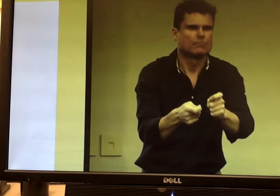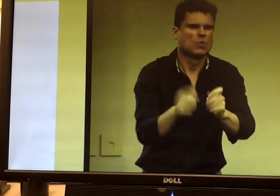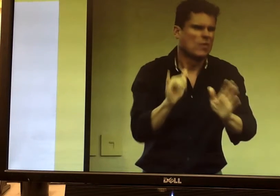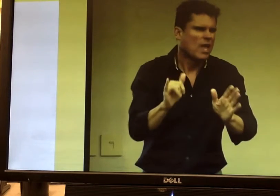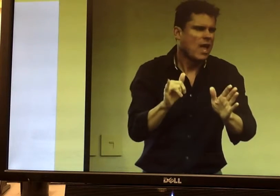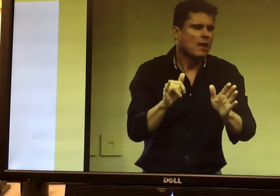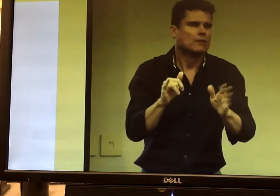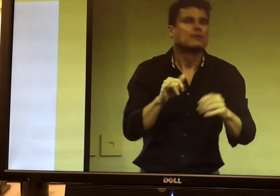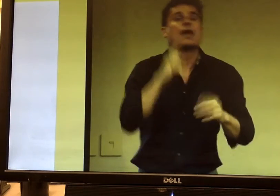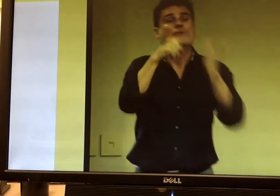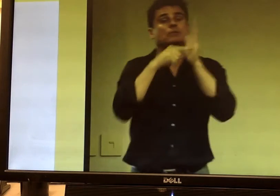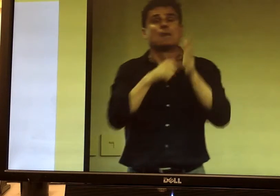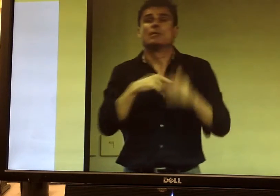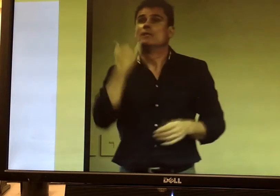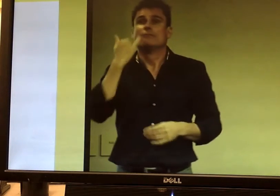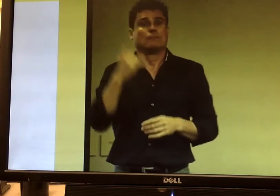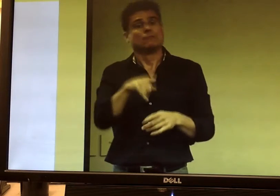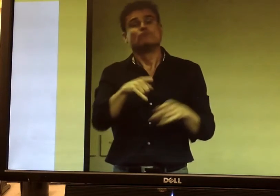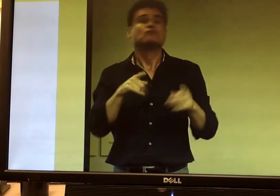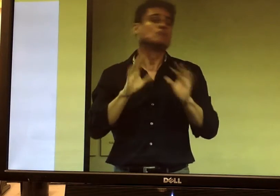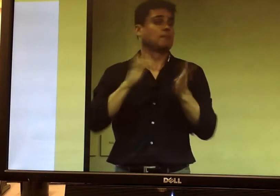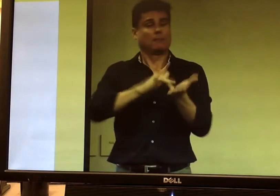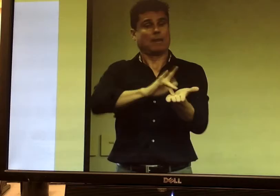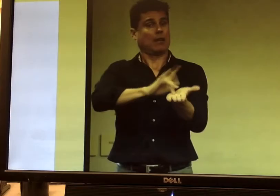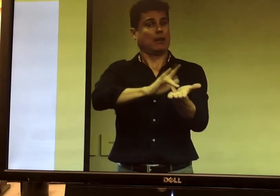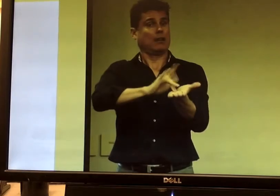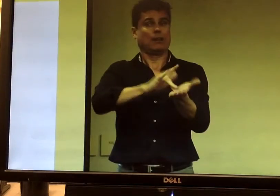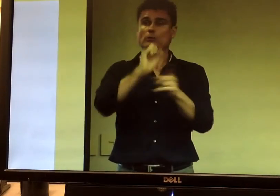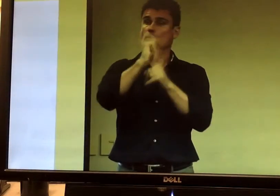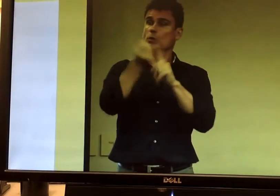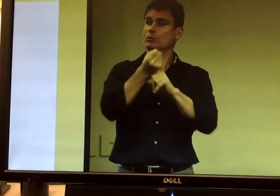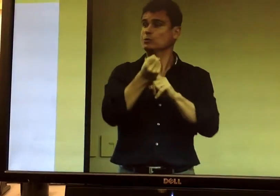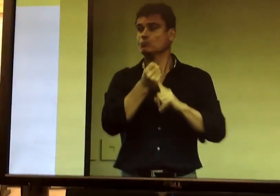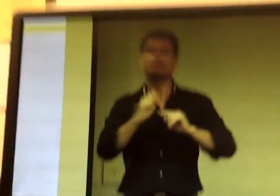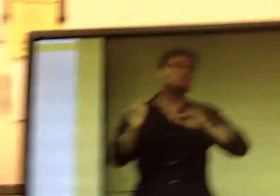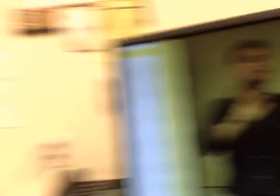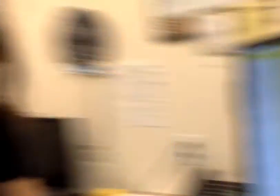role. So that can be a point of contention.